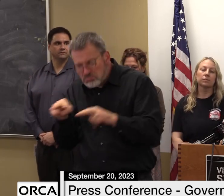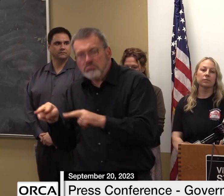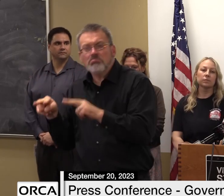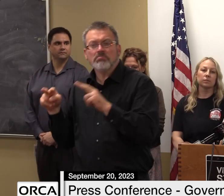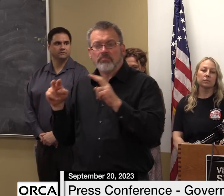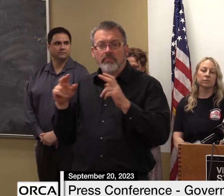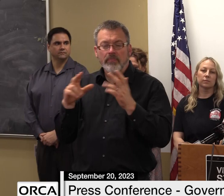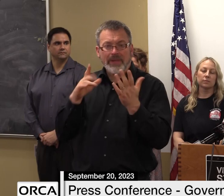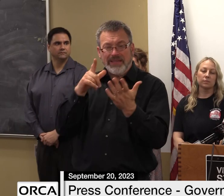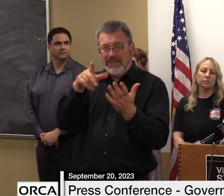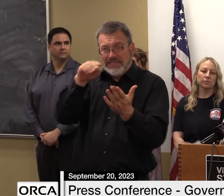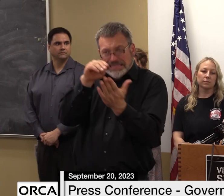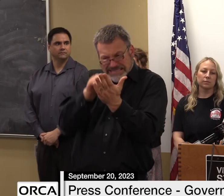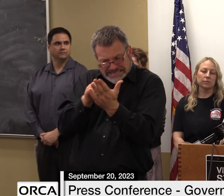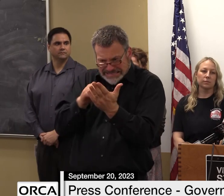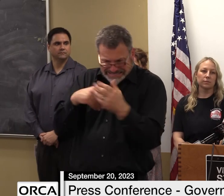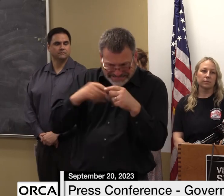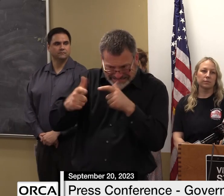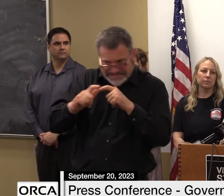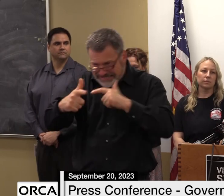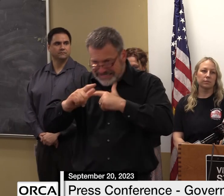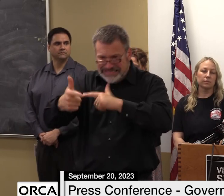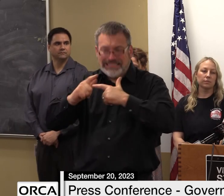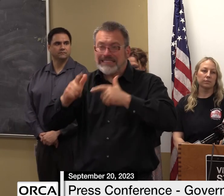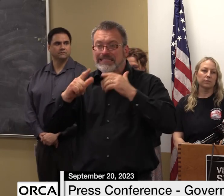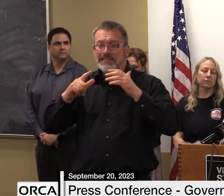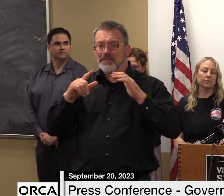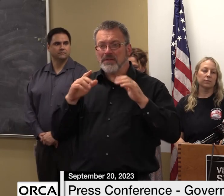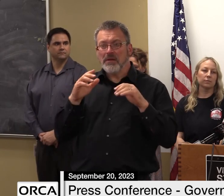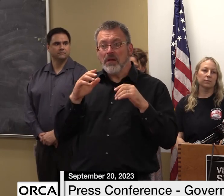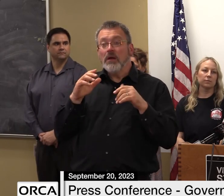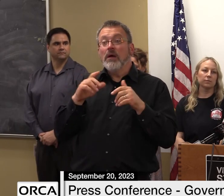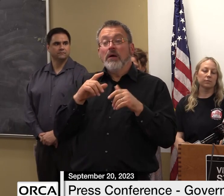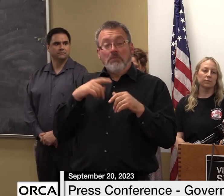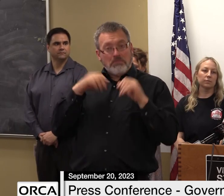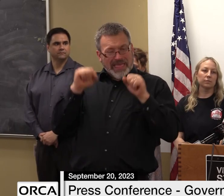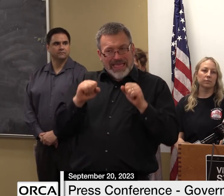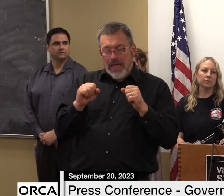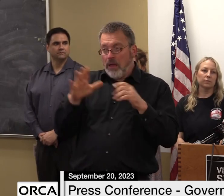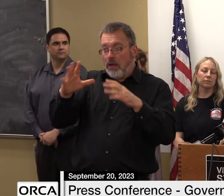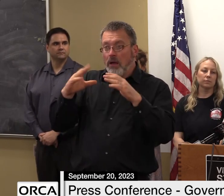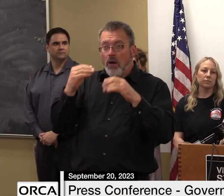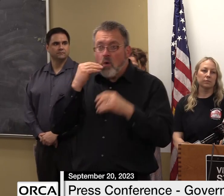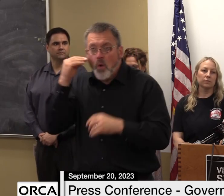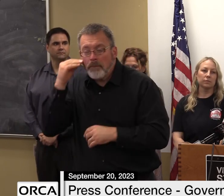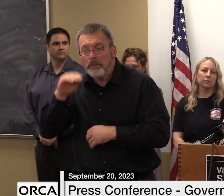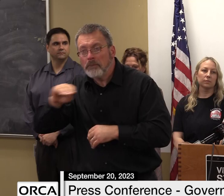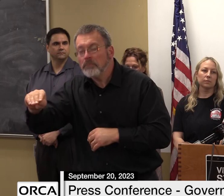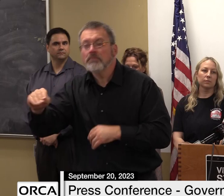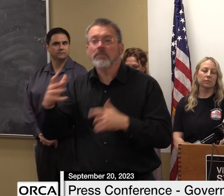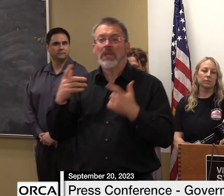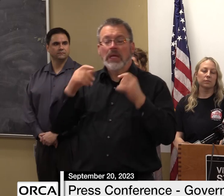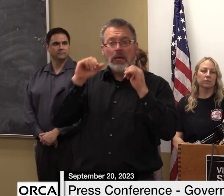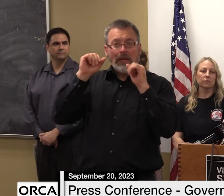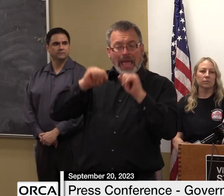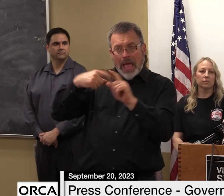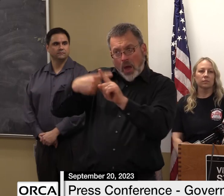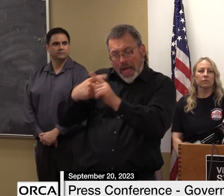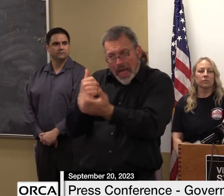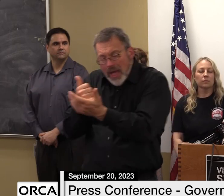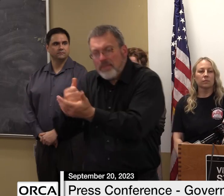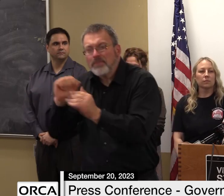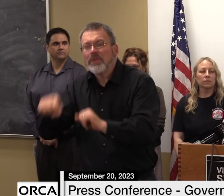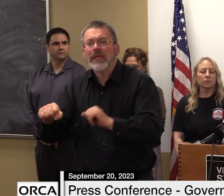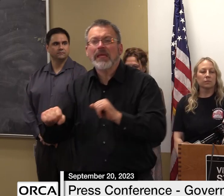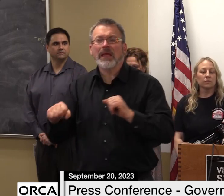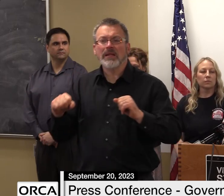documents were submitted, he was awarded housing assistance, other needs assistance, and rental assistance. He actually shed tears